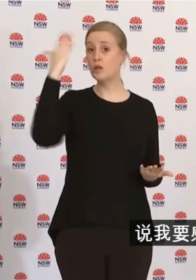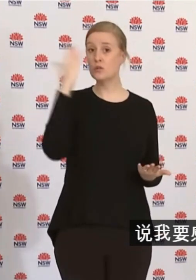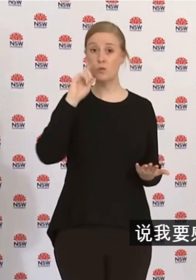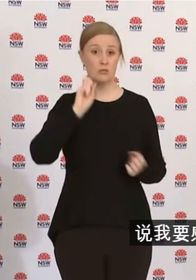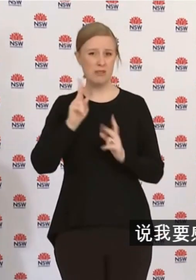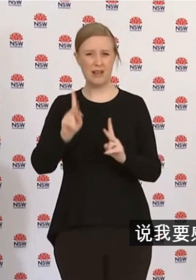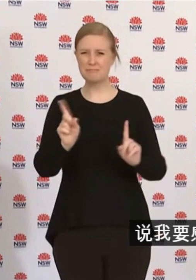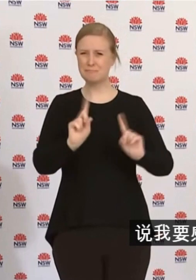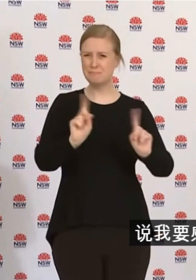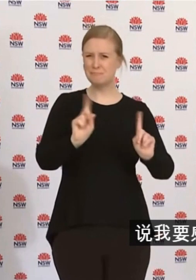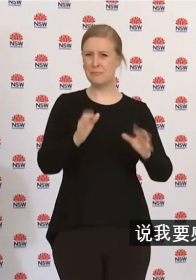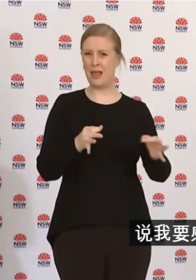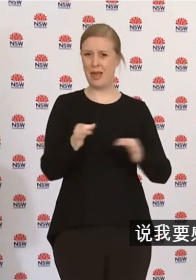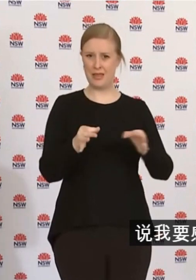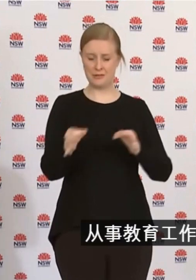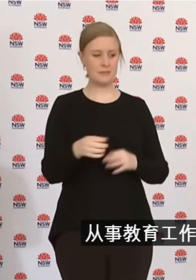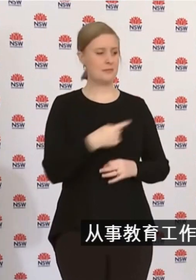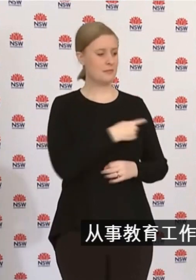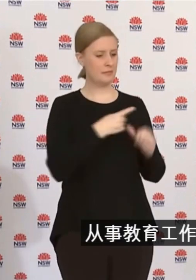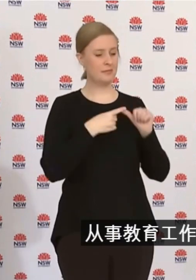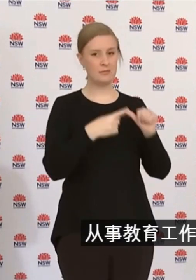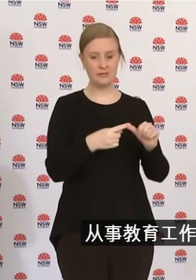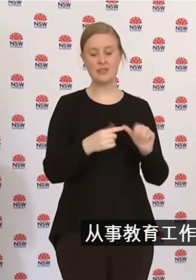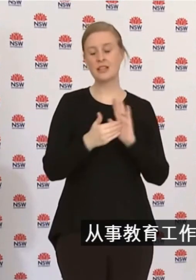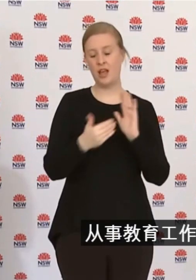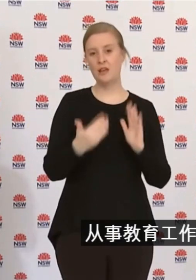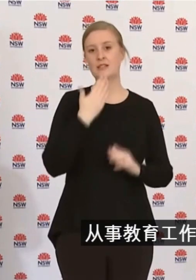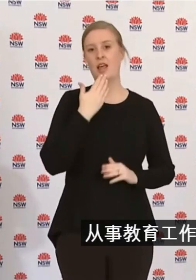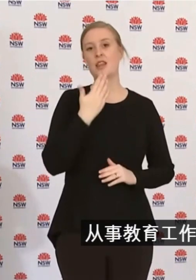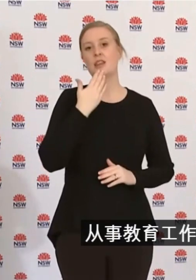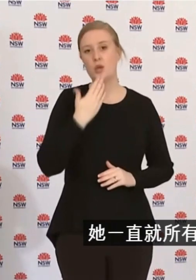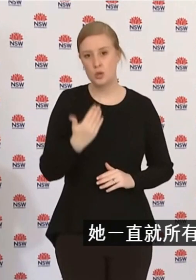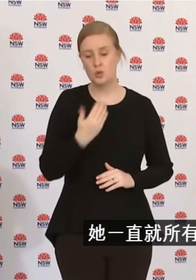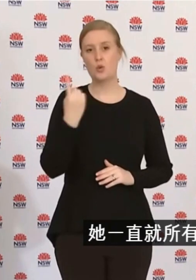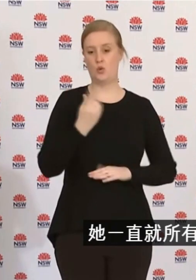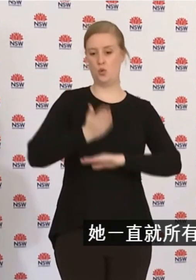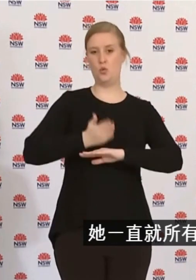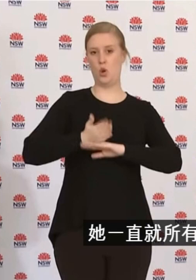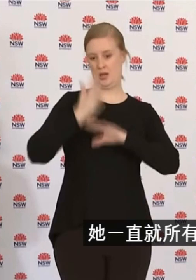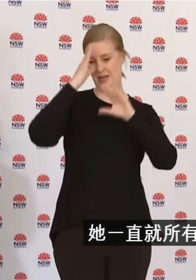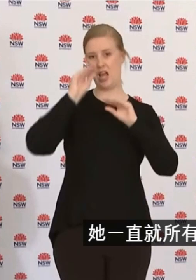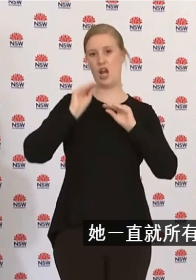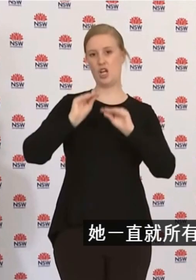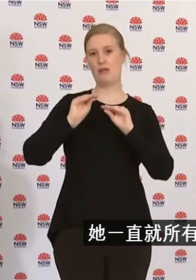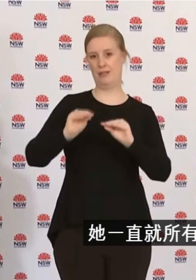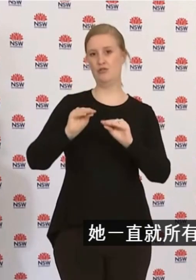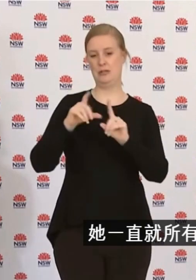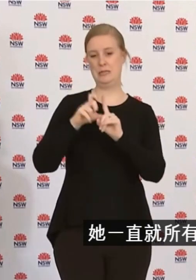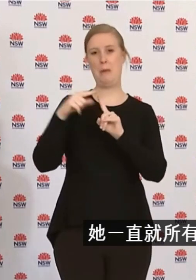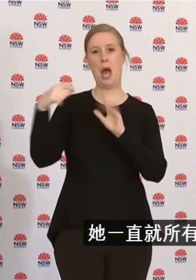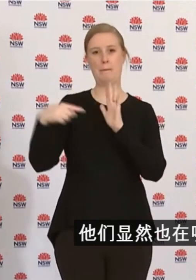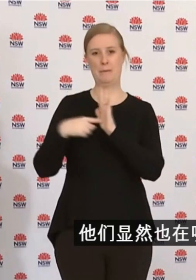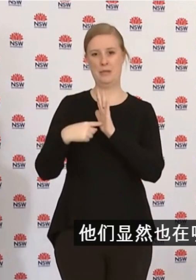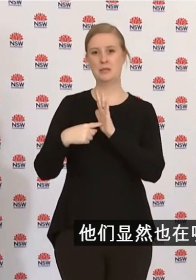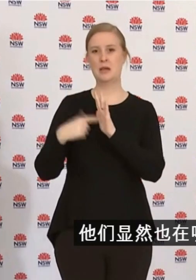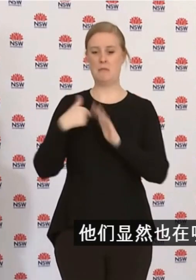I want to thank all of the colleagues who work in education, my colleague Sarah Mitchell. She has been in constant contact about all of the options,